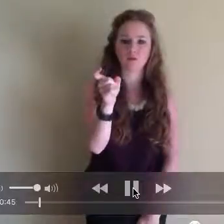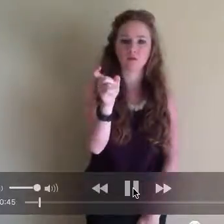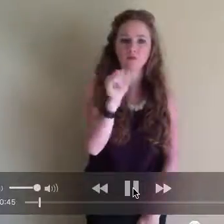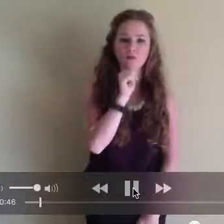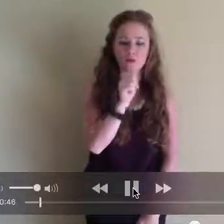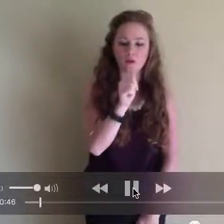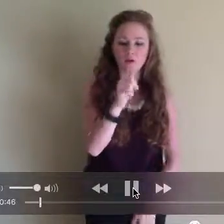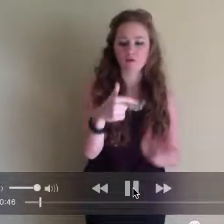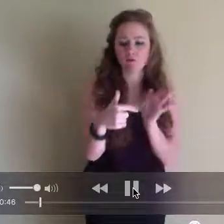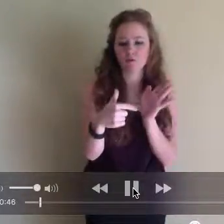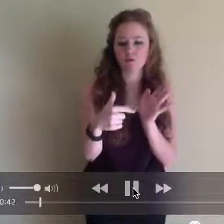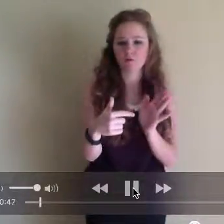Taxation